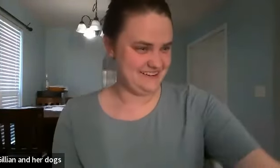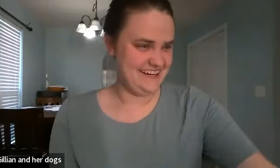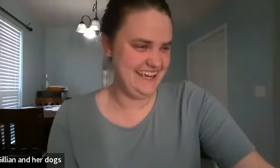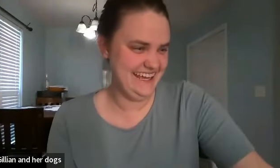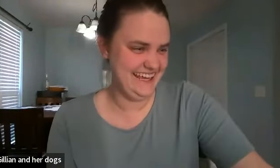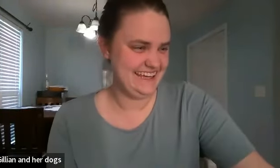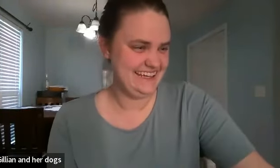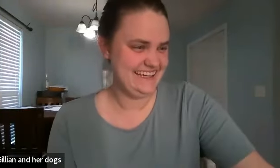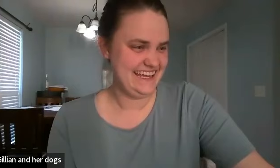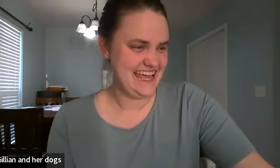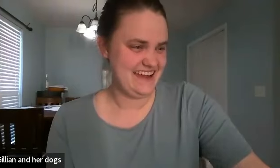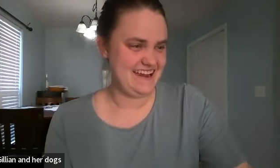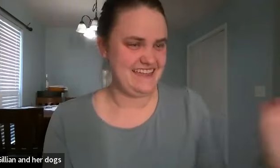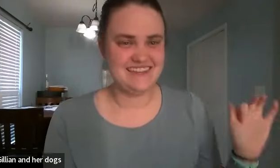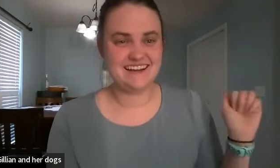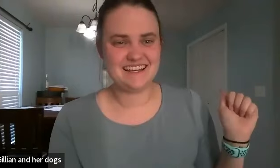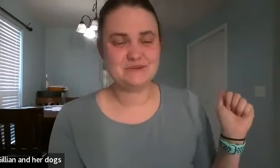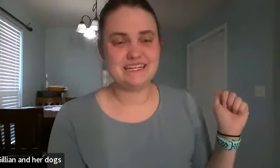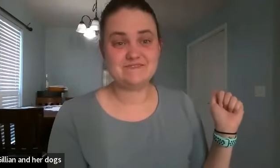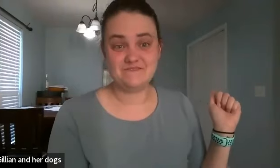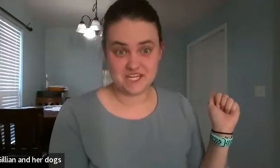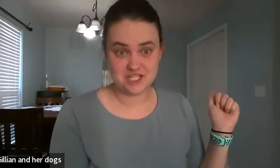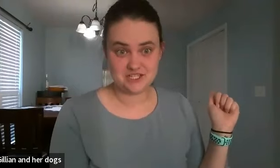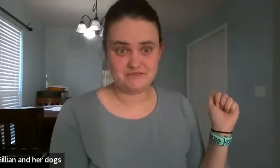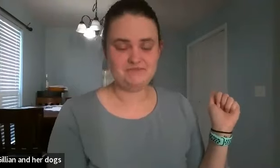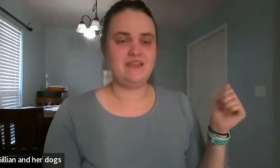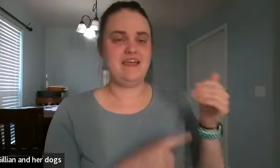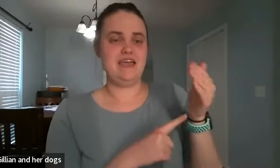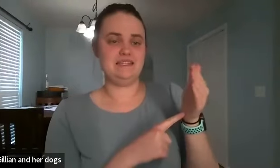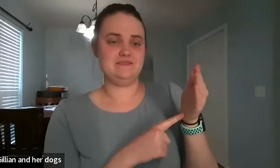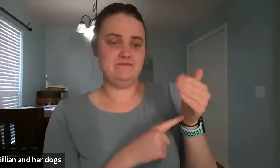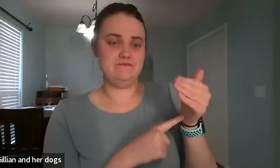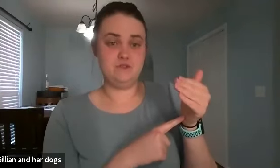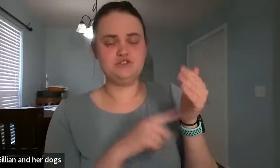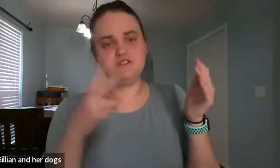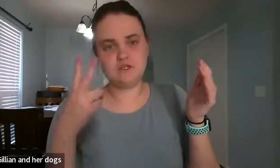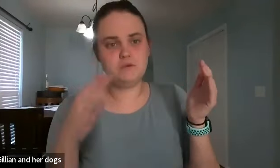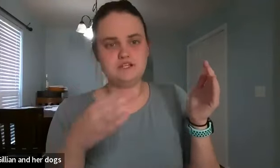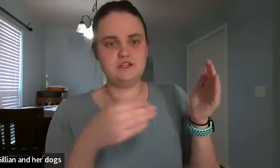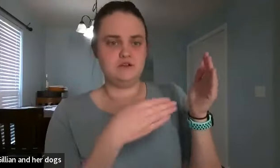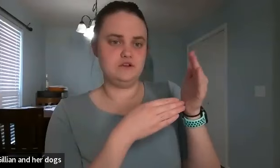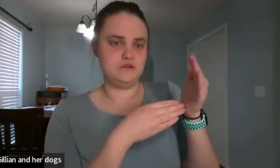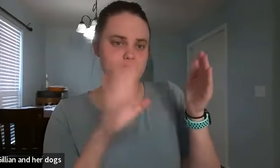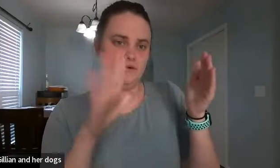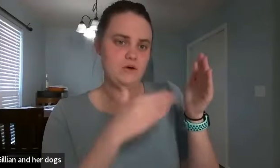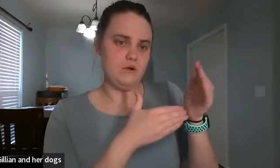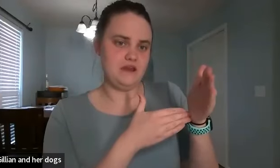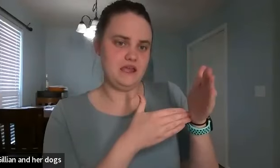one. All right. Then our next one is fish. And there's 2 ways you can do it. You can do it the full open